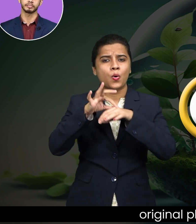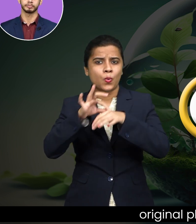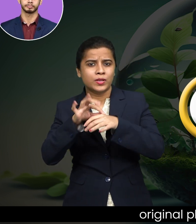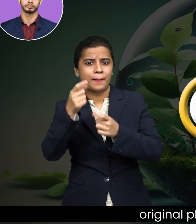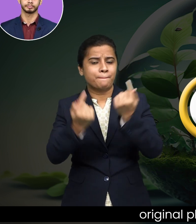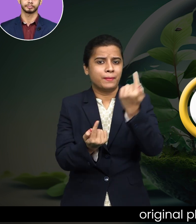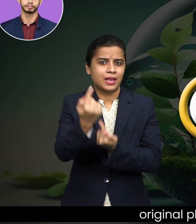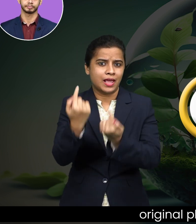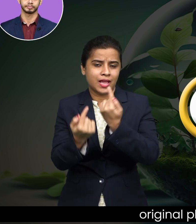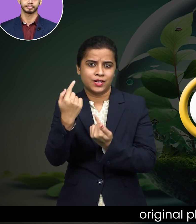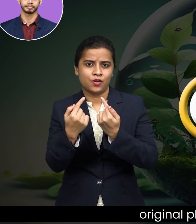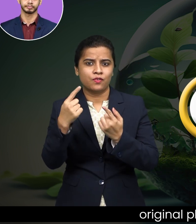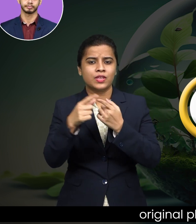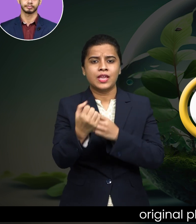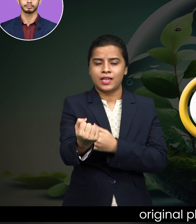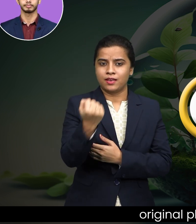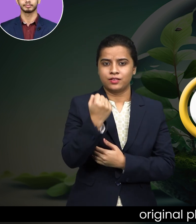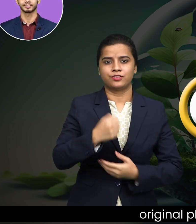energy.